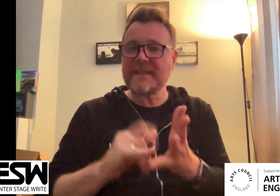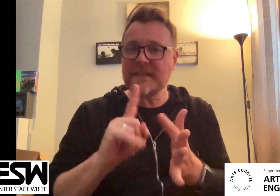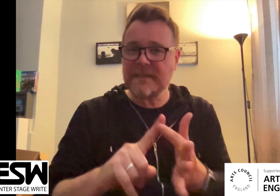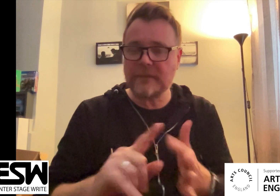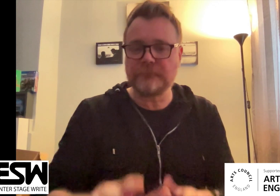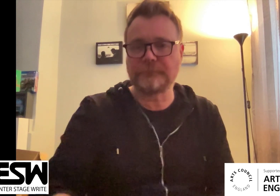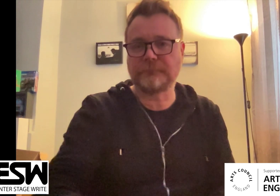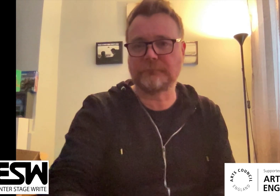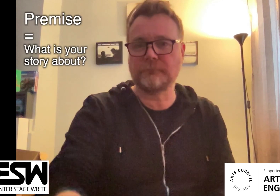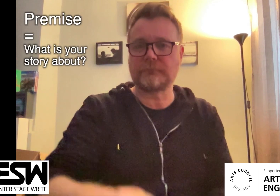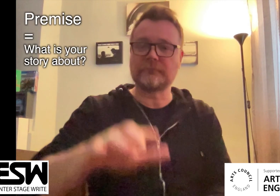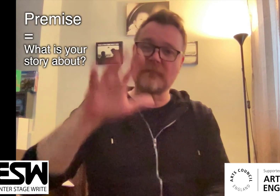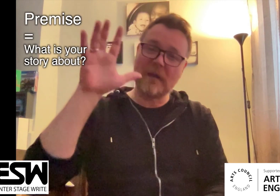And that's what we call the premise.